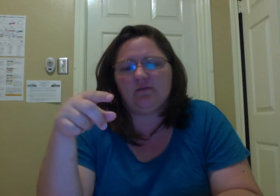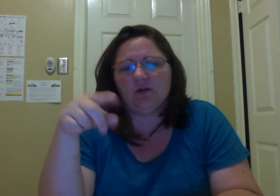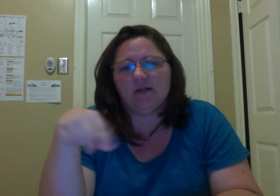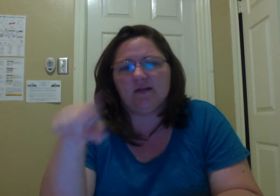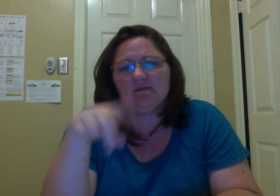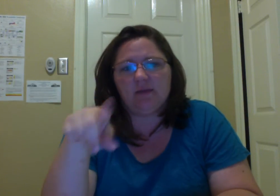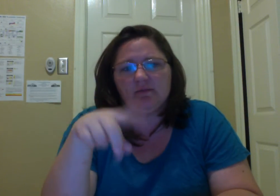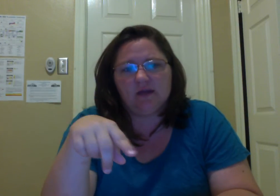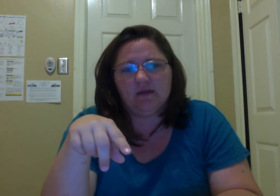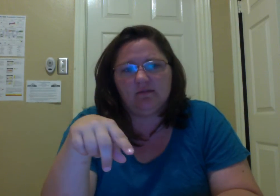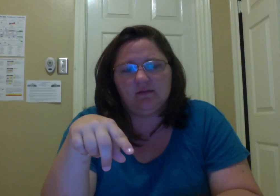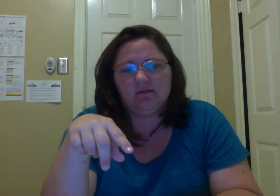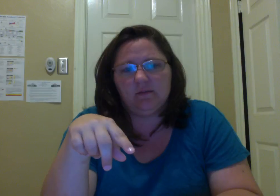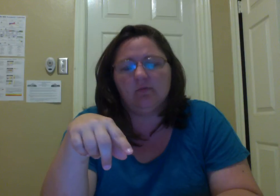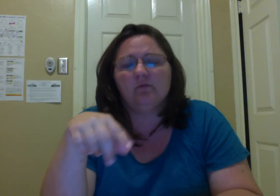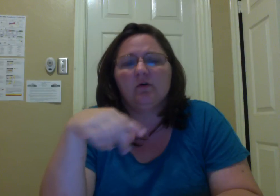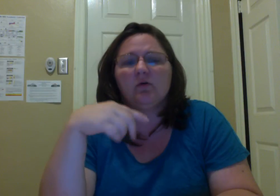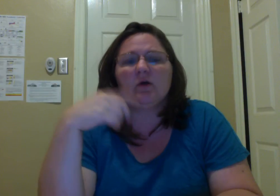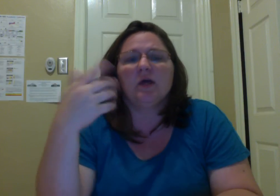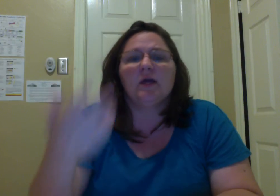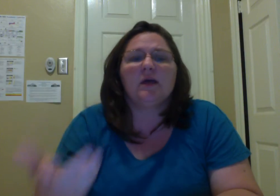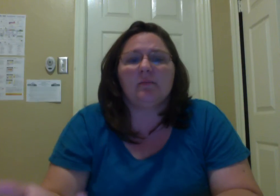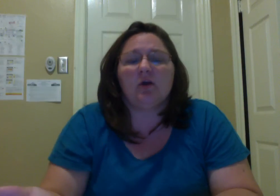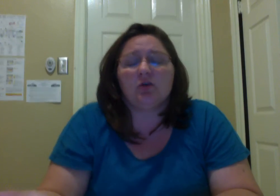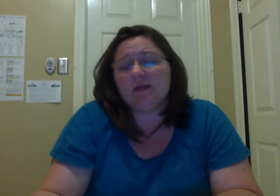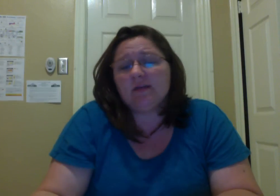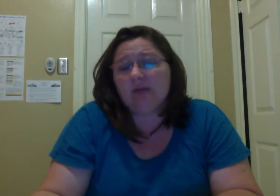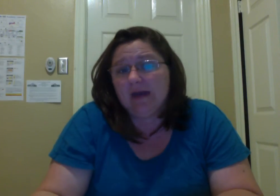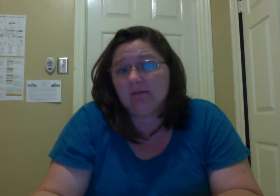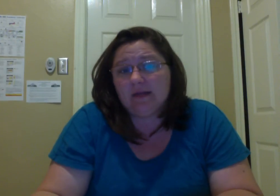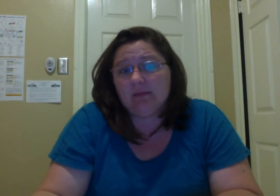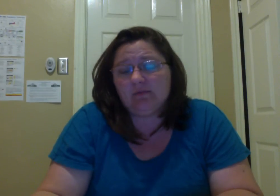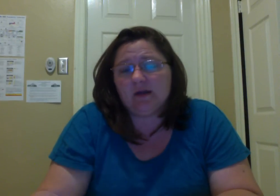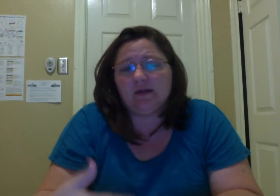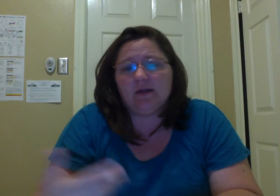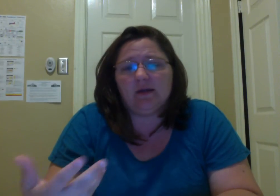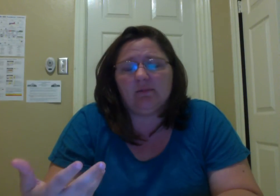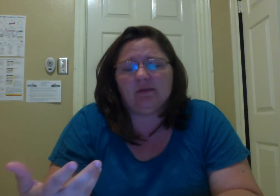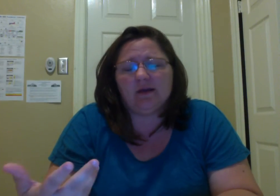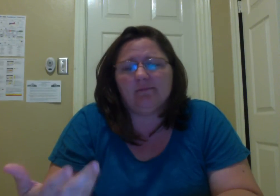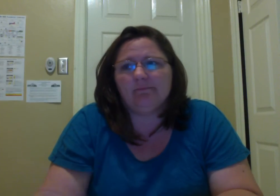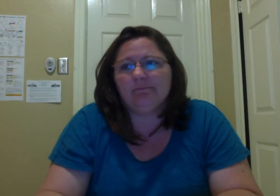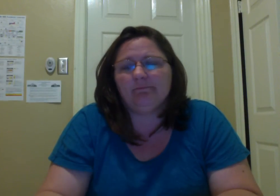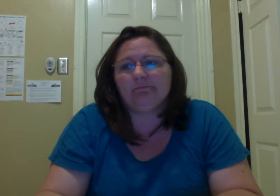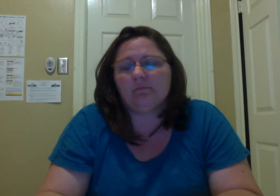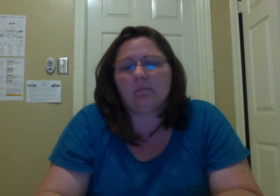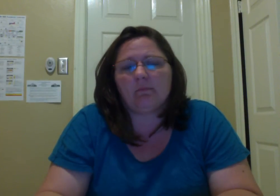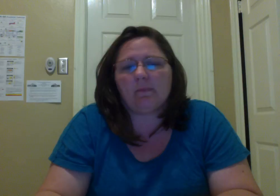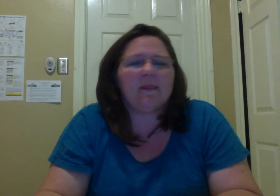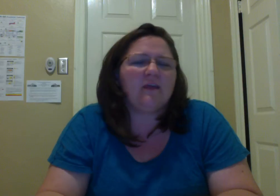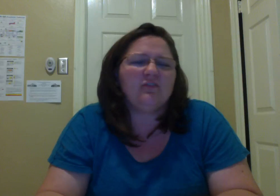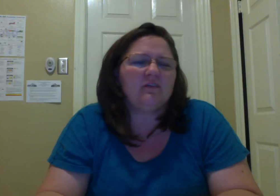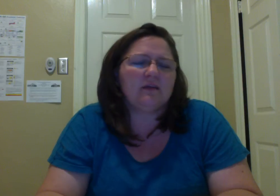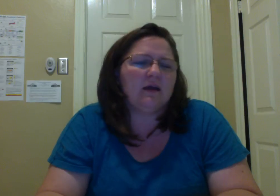going to give name signs to these people. So are you going to give Adam a name sign? And a name sign, it's just a sign